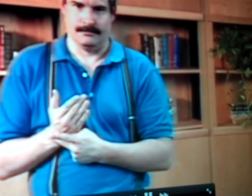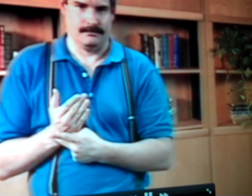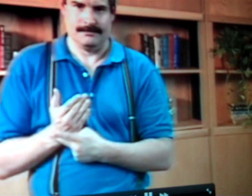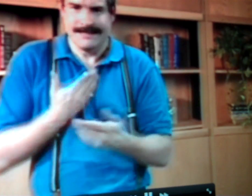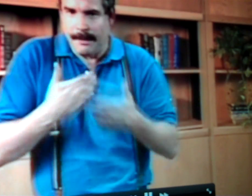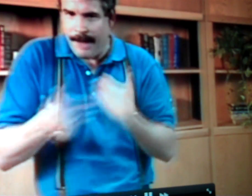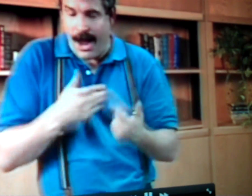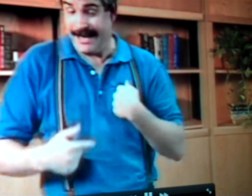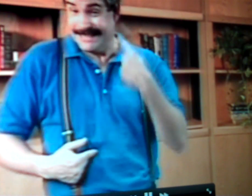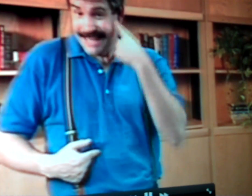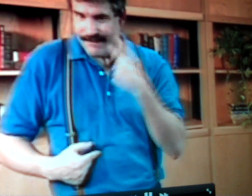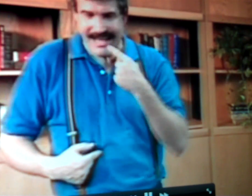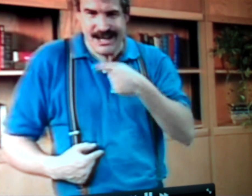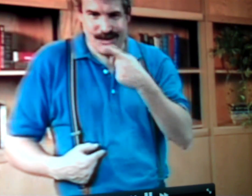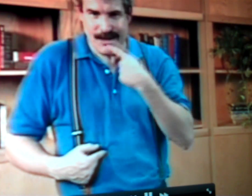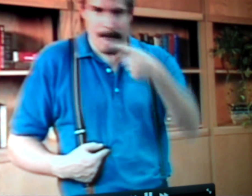Without that, I would never have survived.